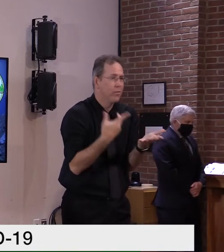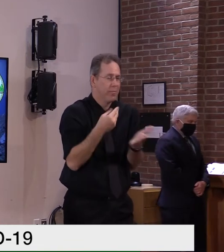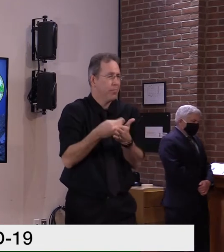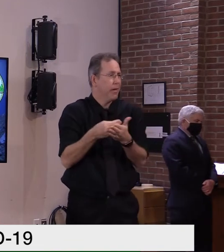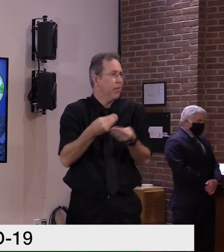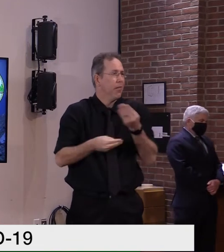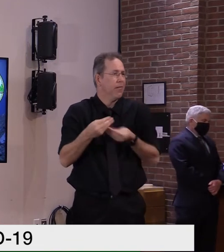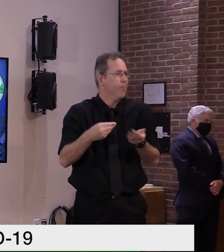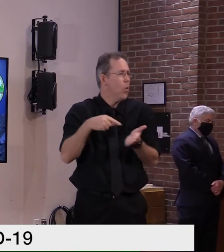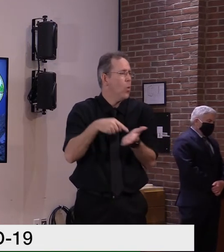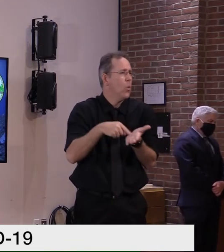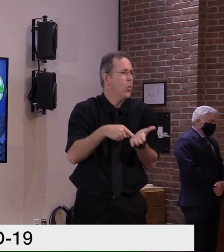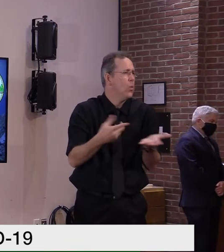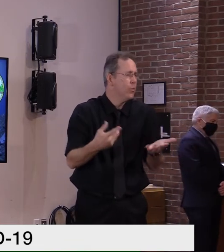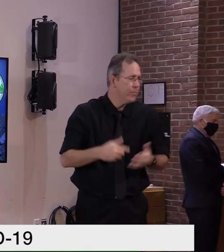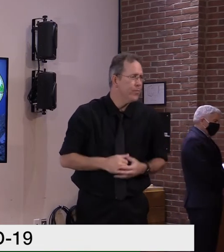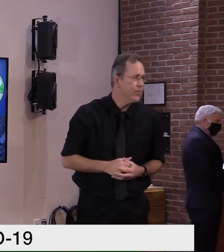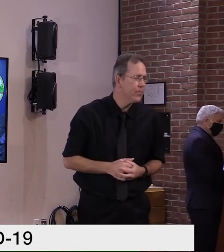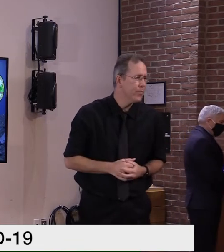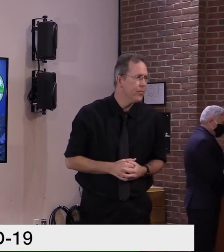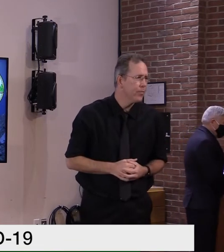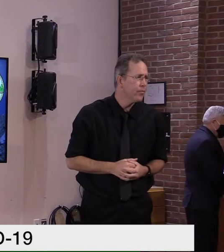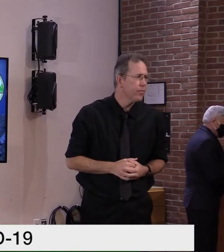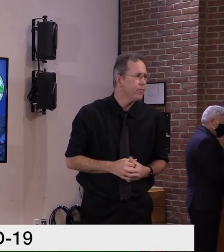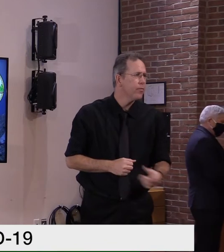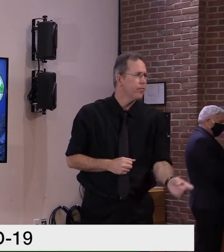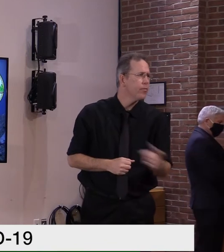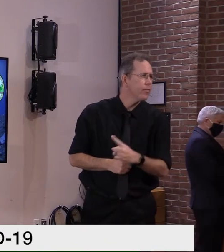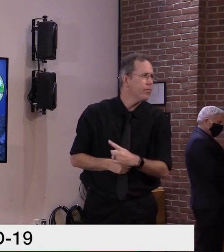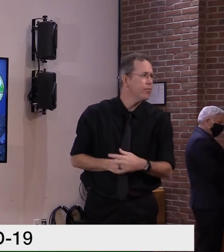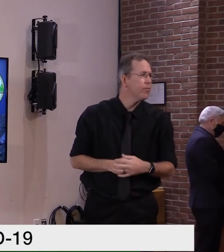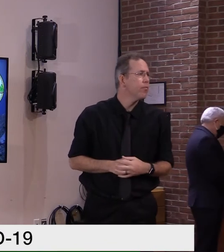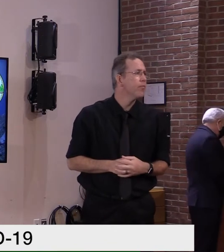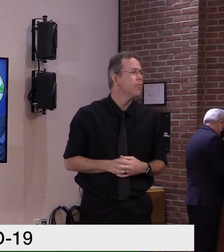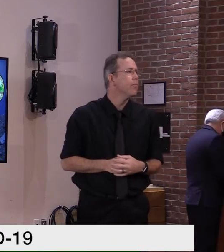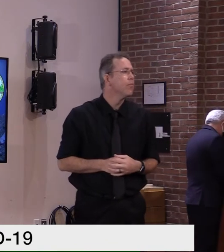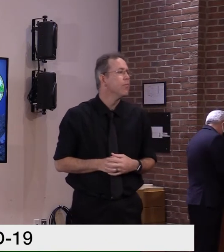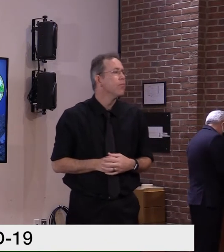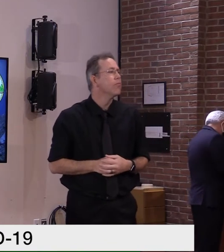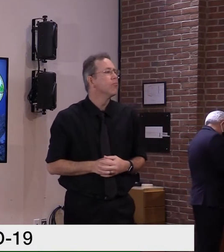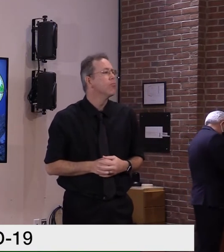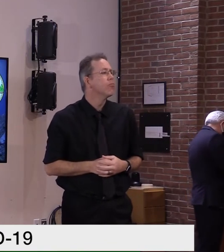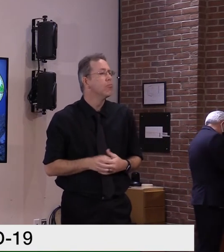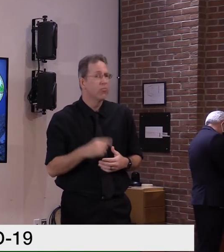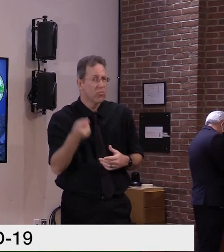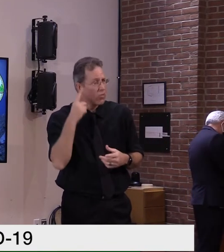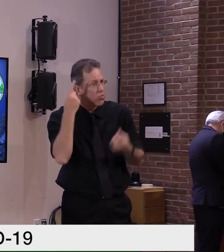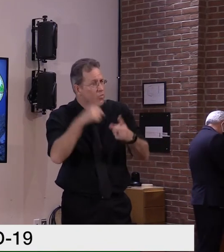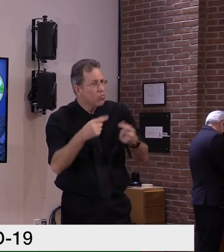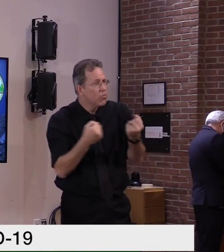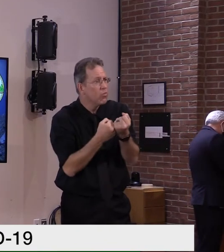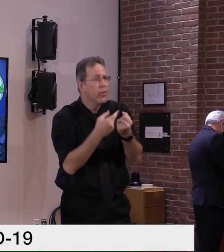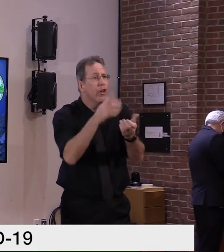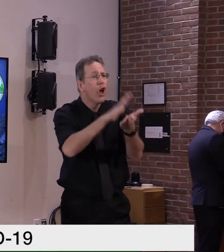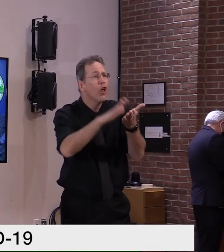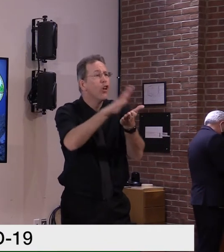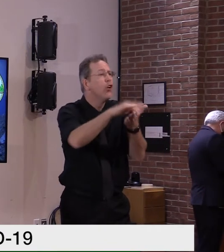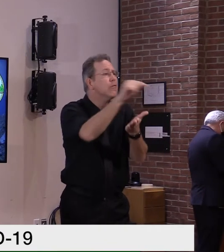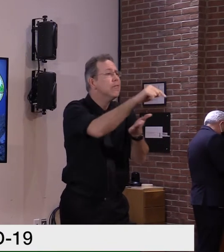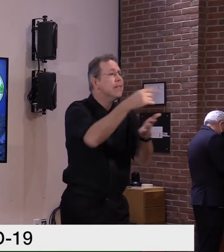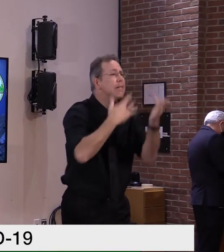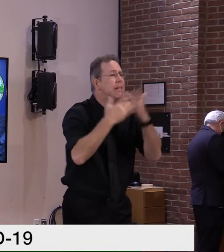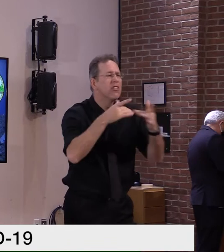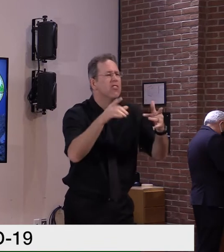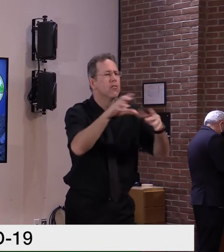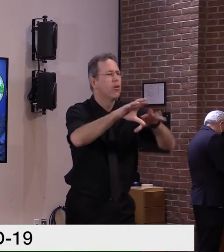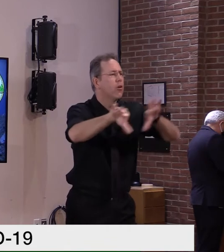Would you support further consolidation? I'm supportive of any idea they might have, and we